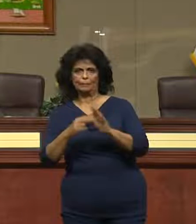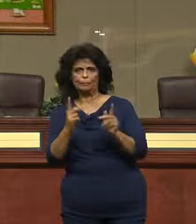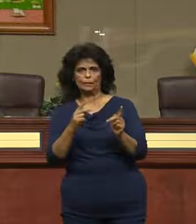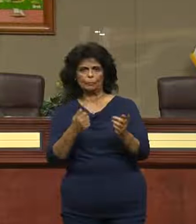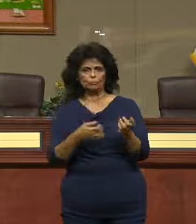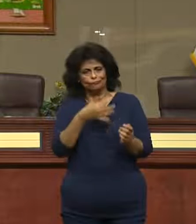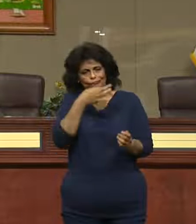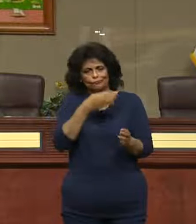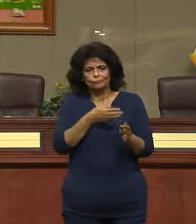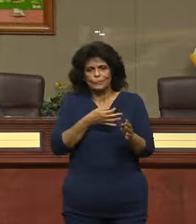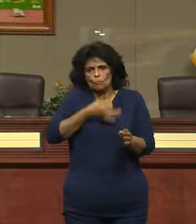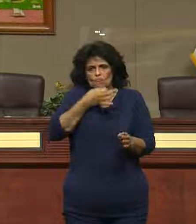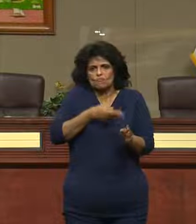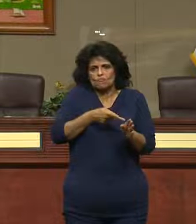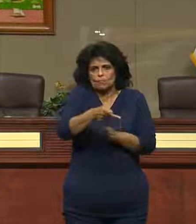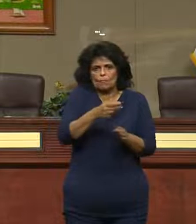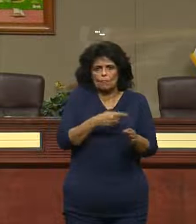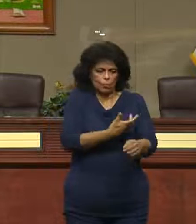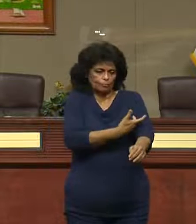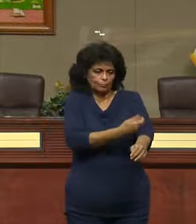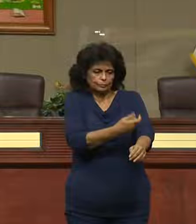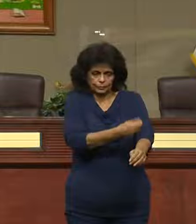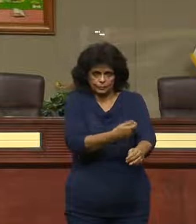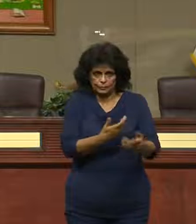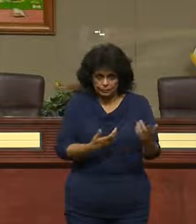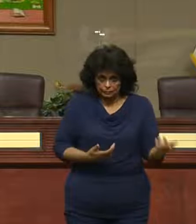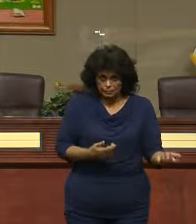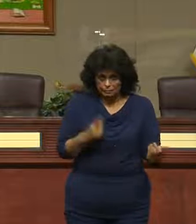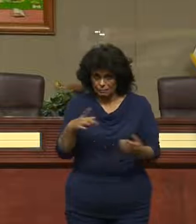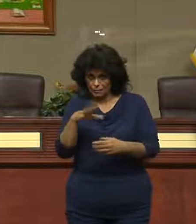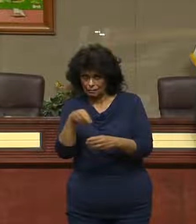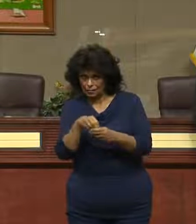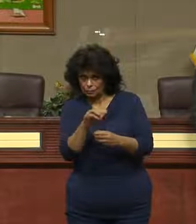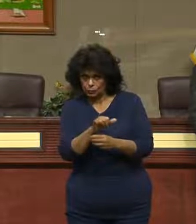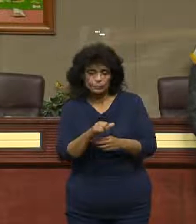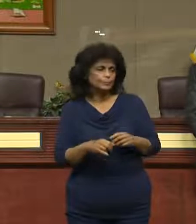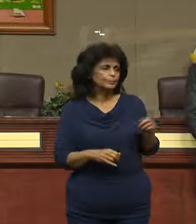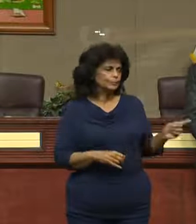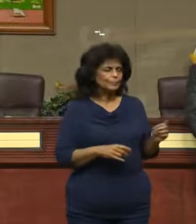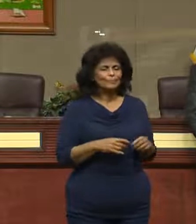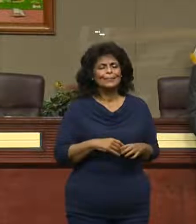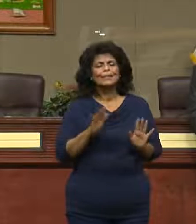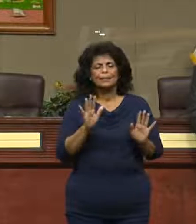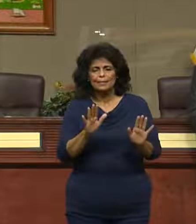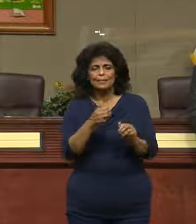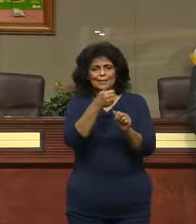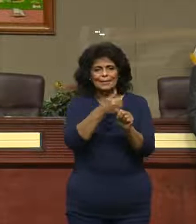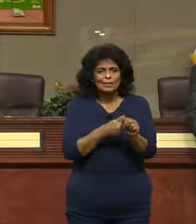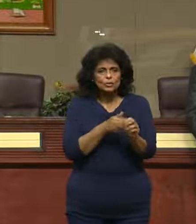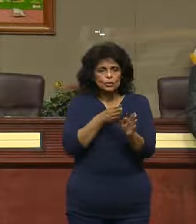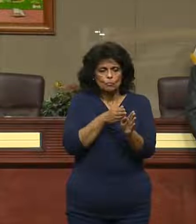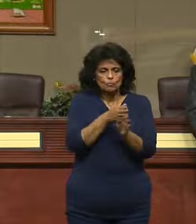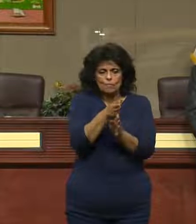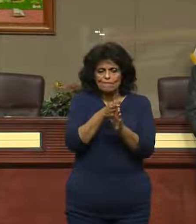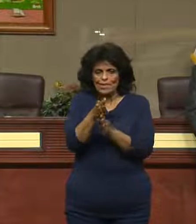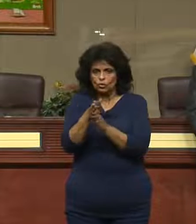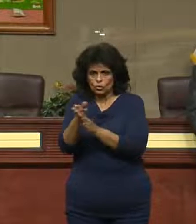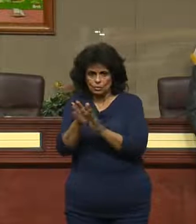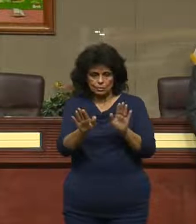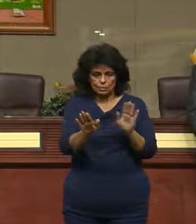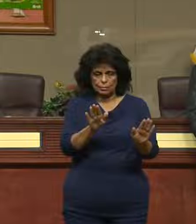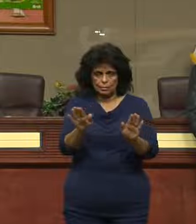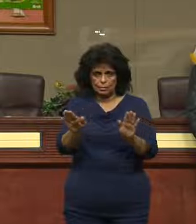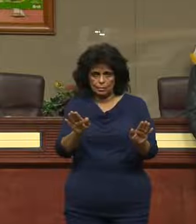So people understand a scope of practice for each profession is very